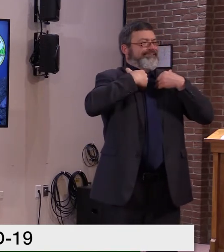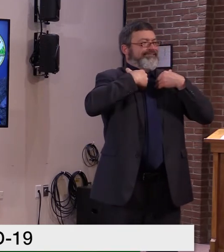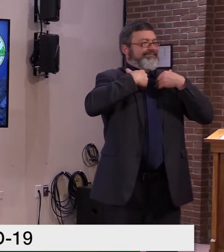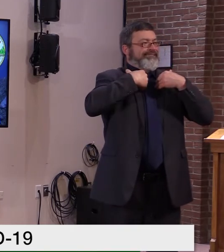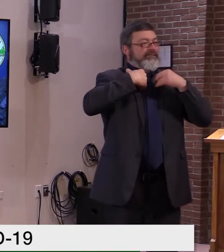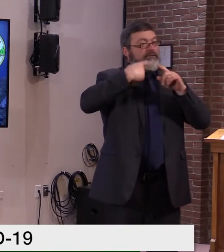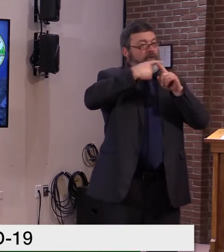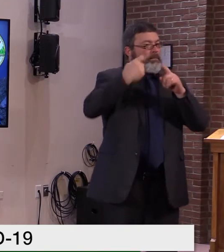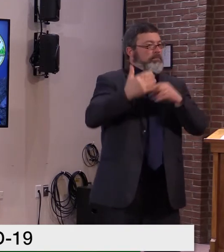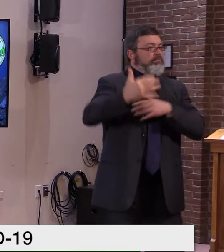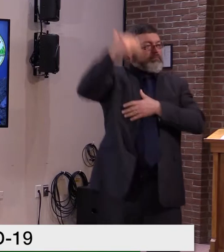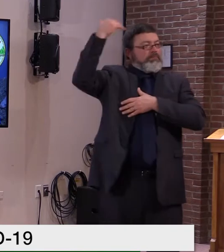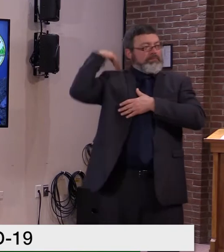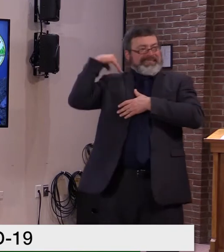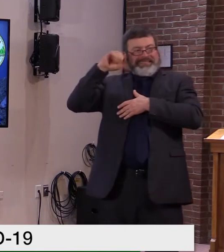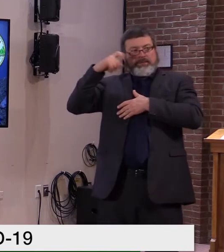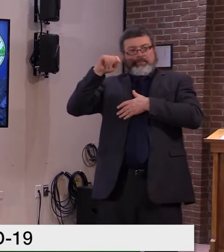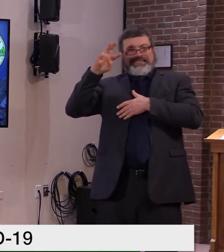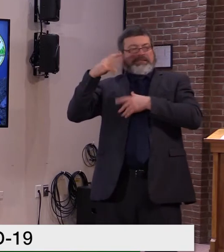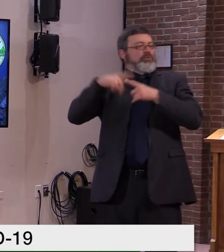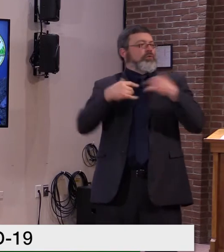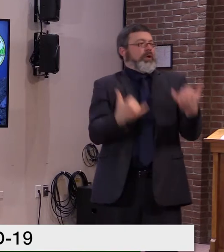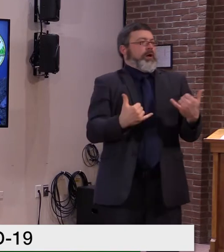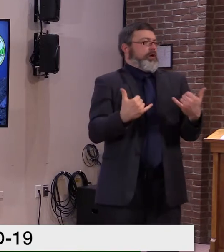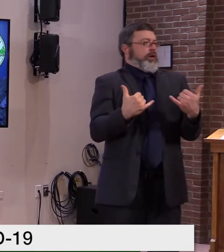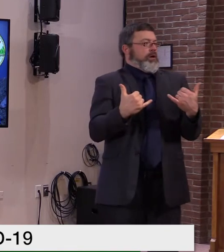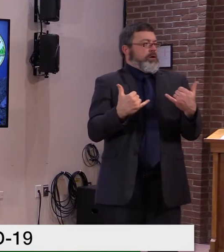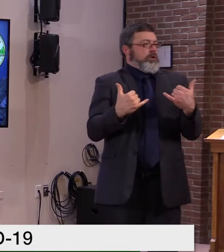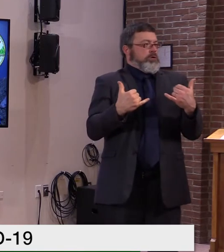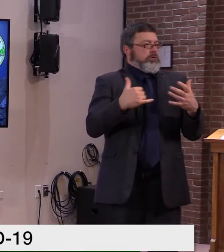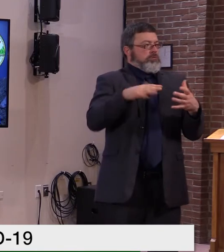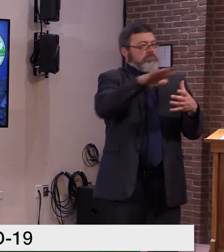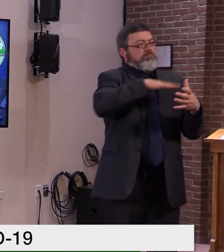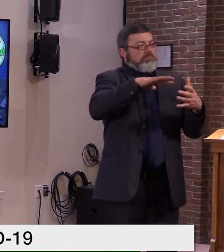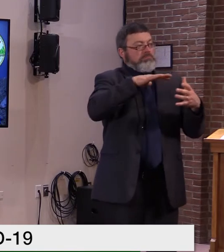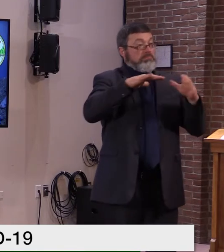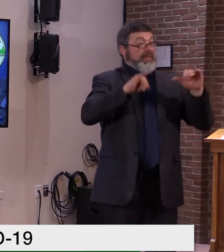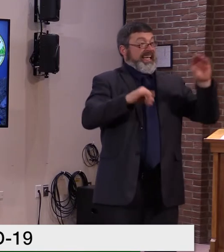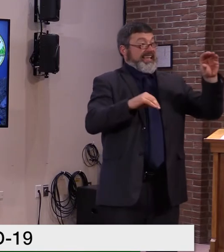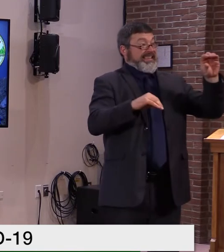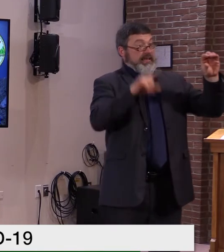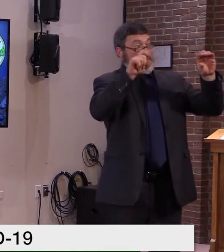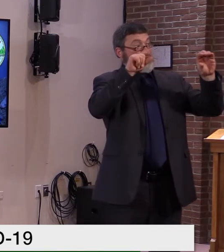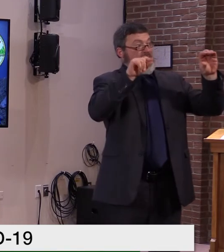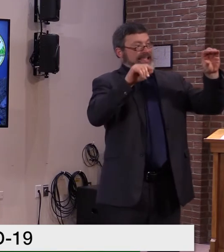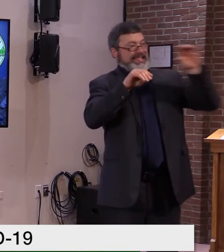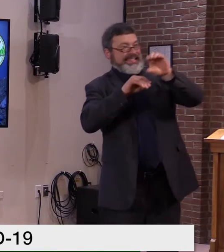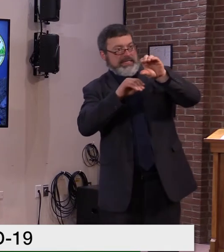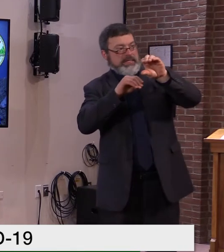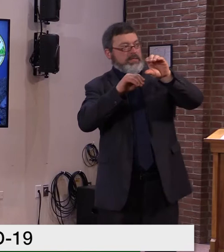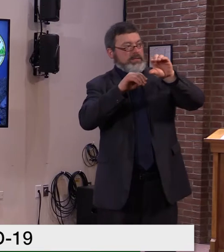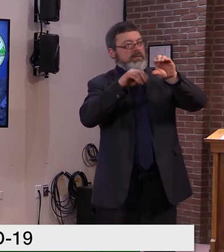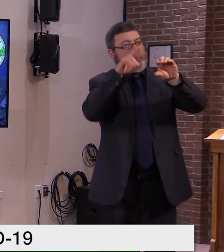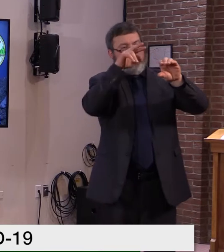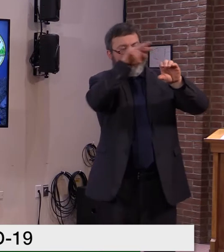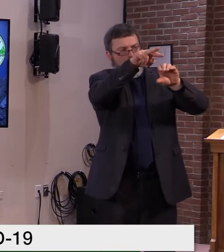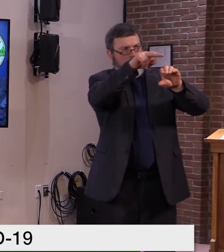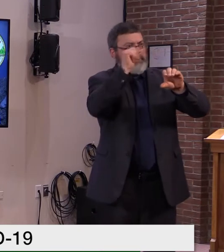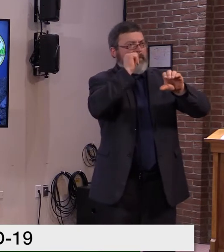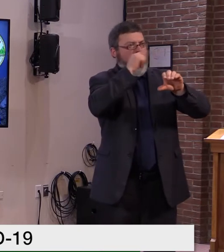that they were reported. In the areas of contact tracing, as we have discussed at previous press